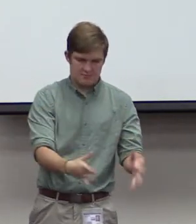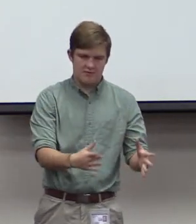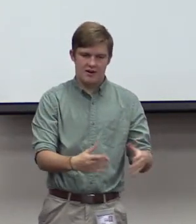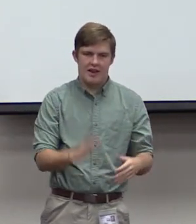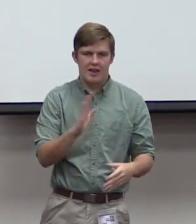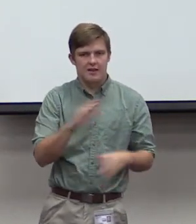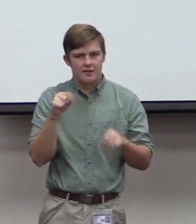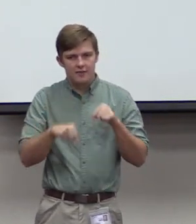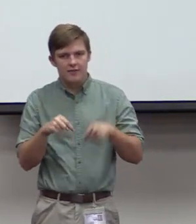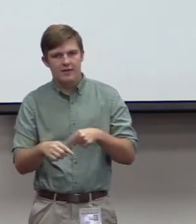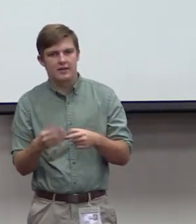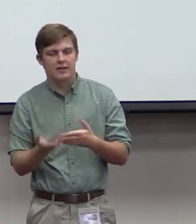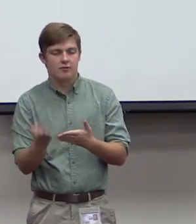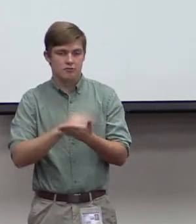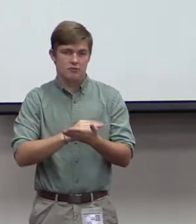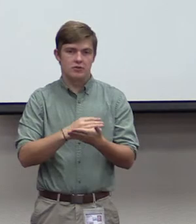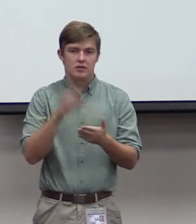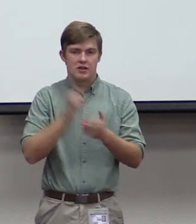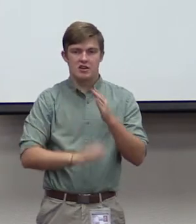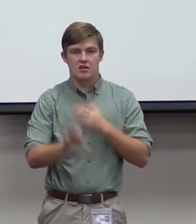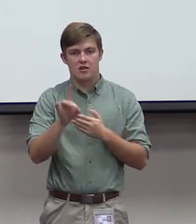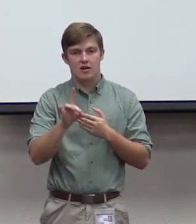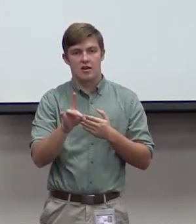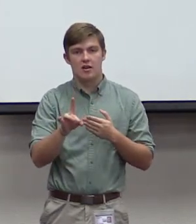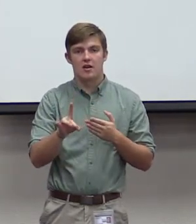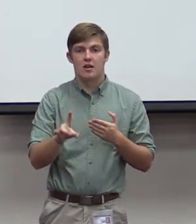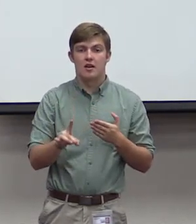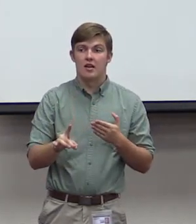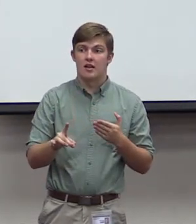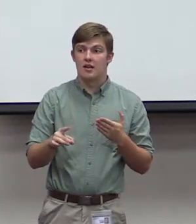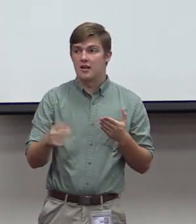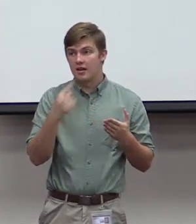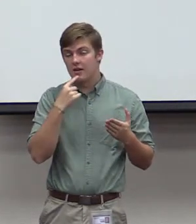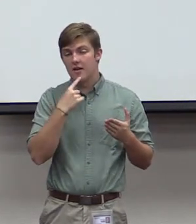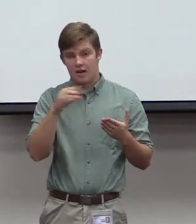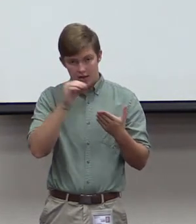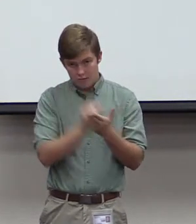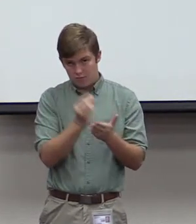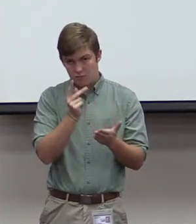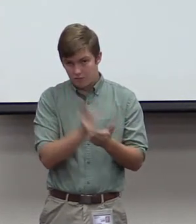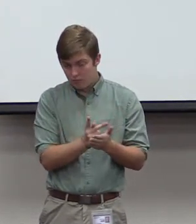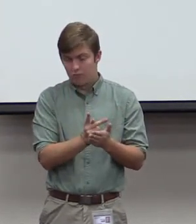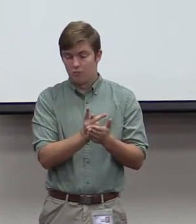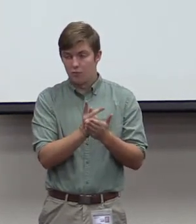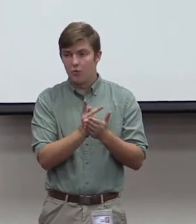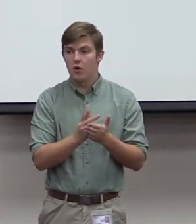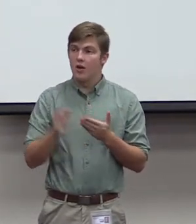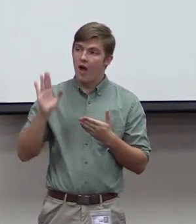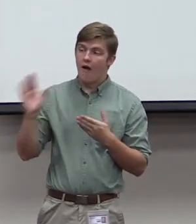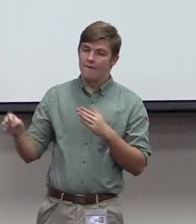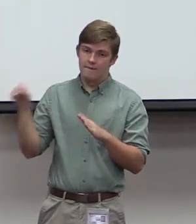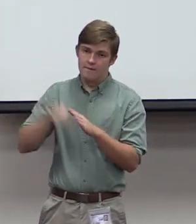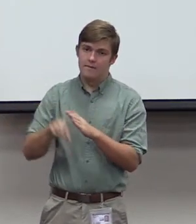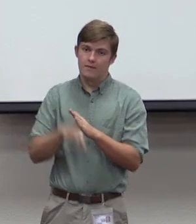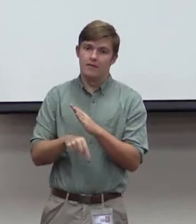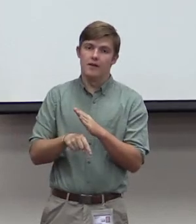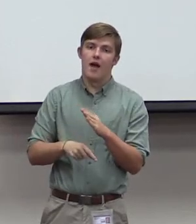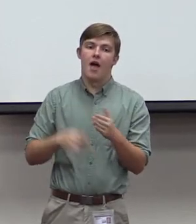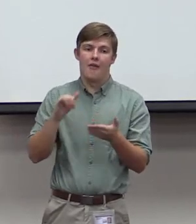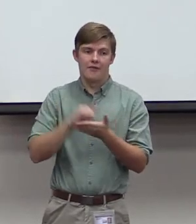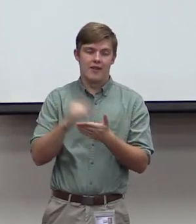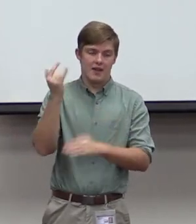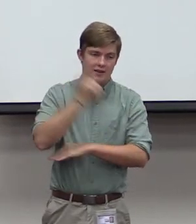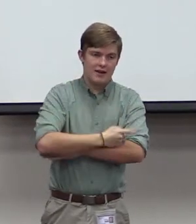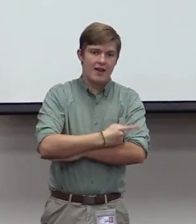over to chapter 8. Saul approved of his execution, and there arose on that day a great